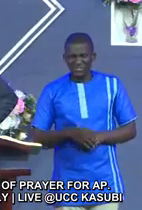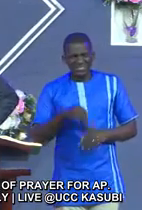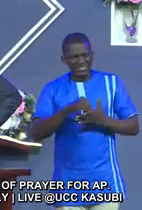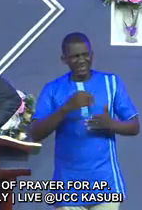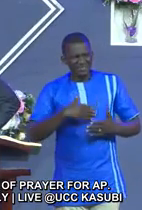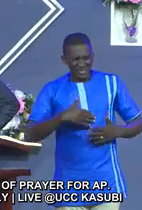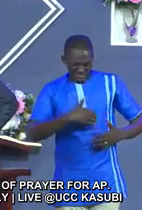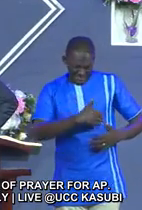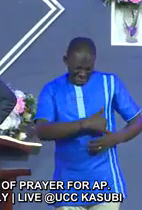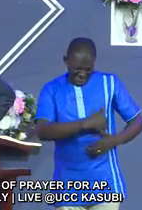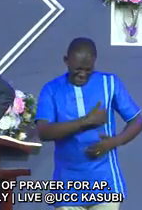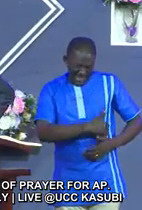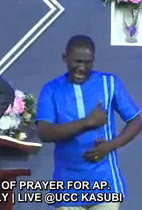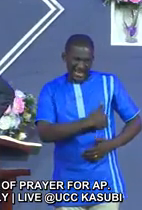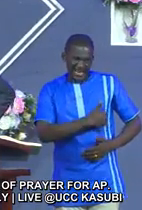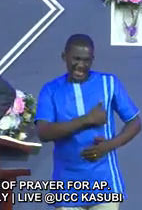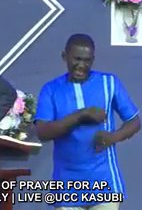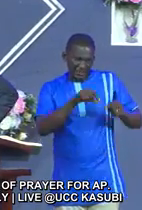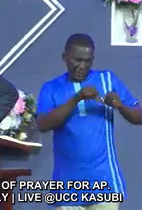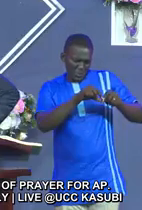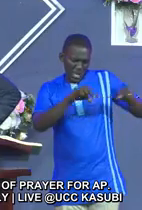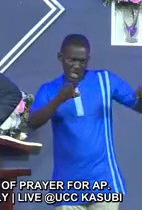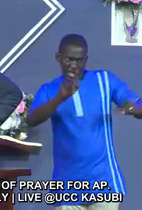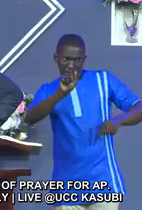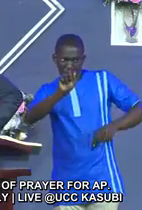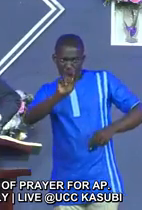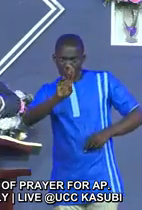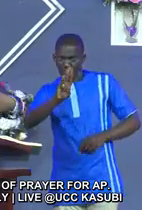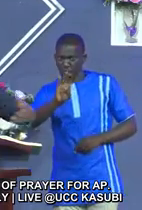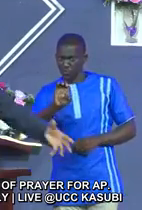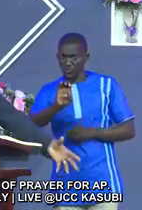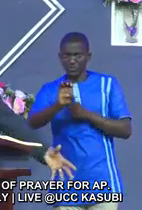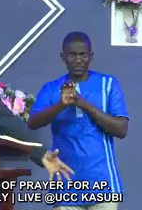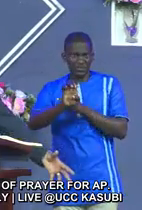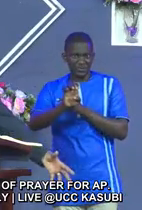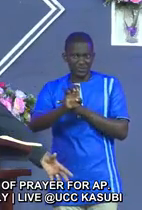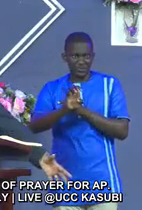were tubes in my chest.